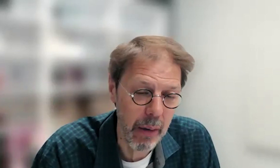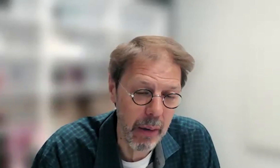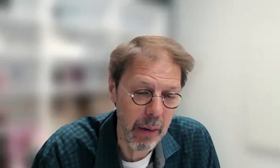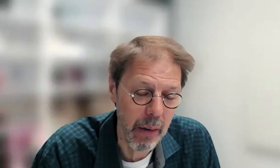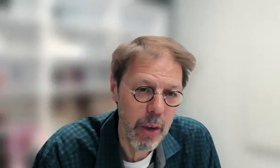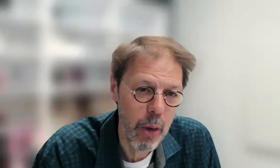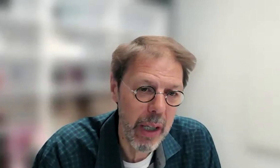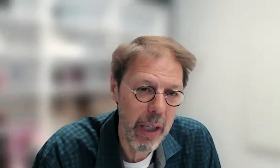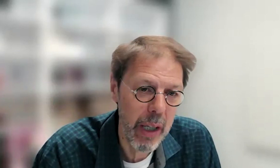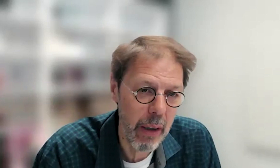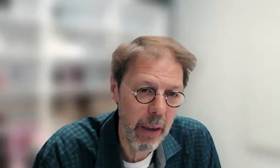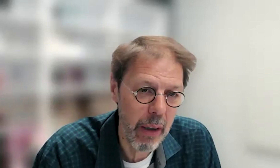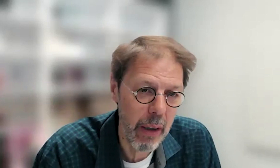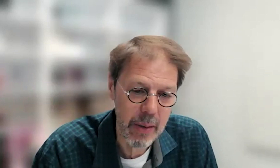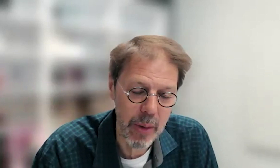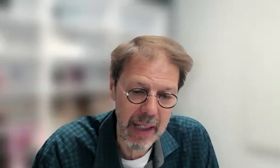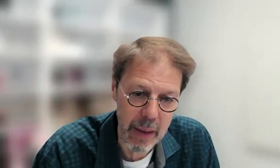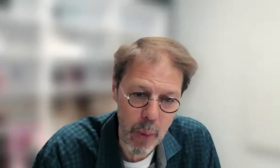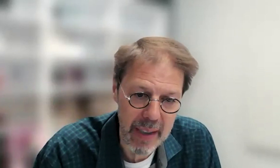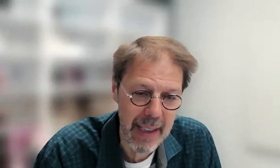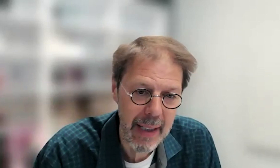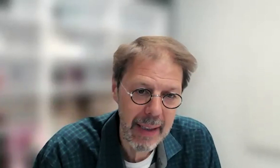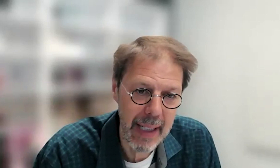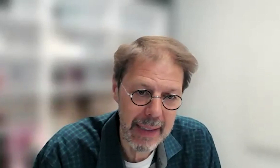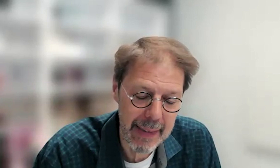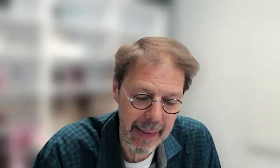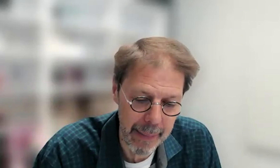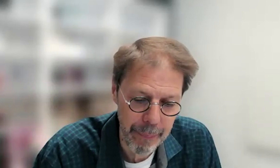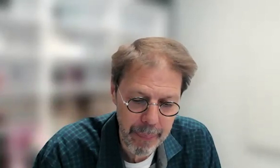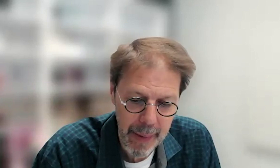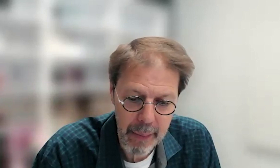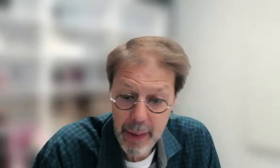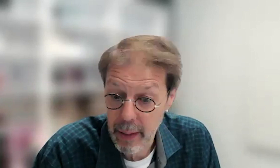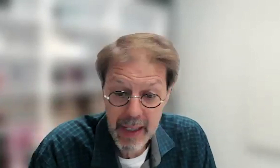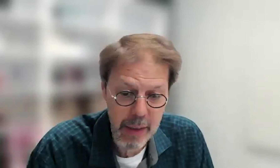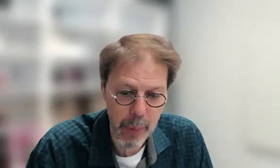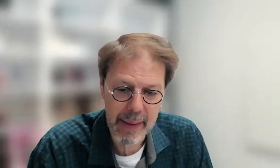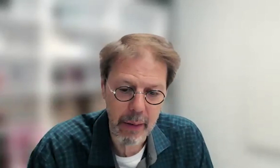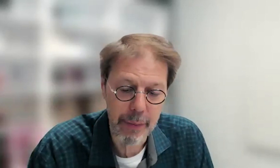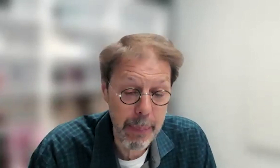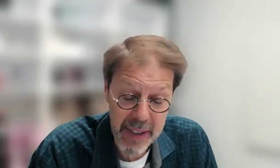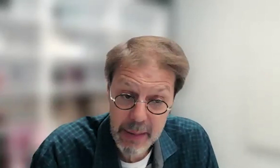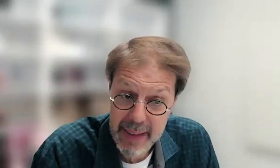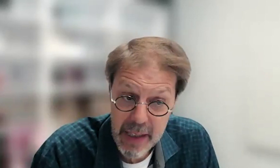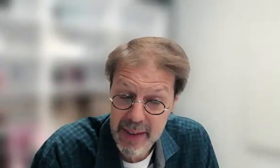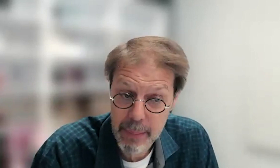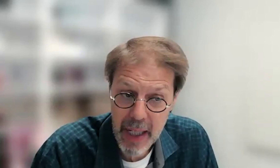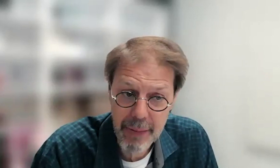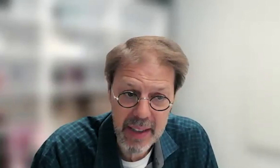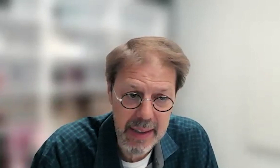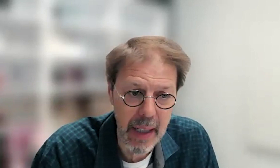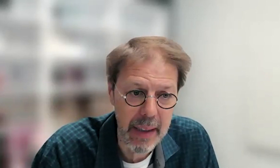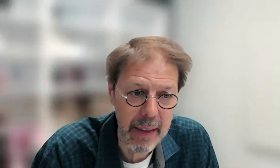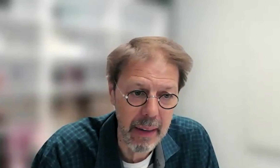been working on, new way of actually providing access to data in ways that anyway aligns with kind of people's expectations